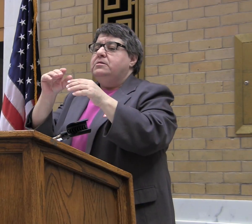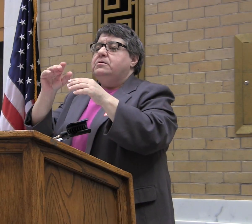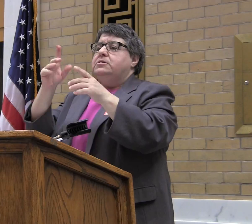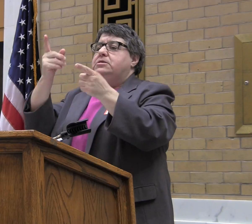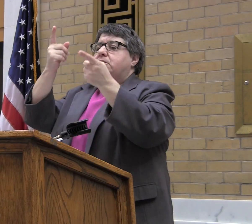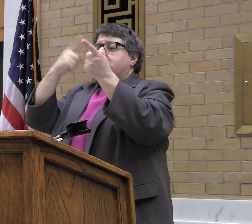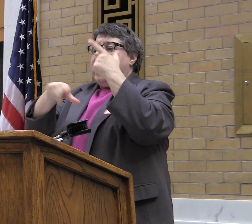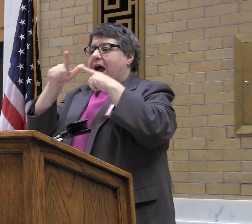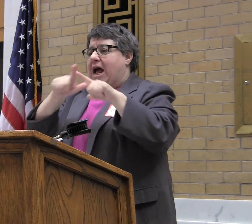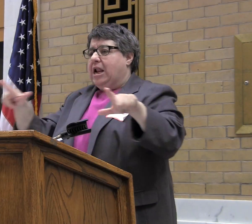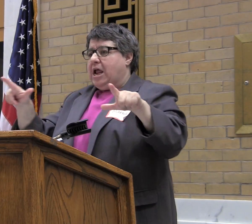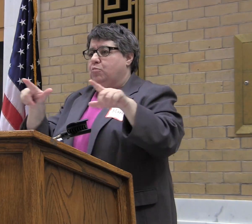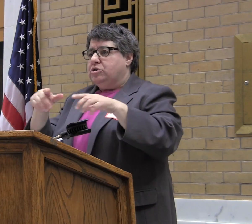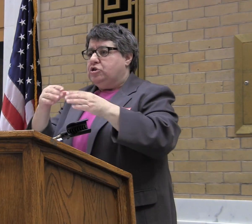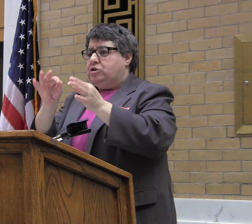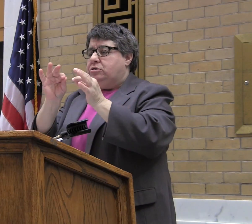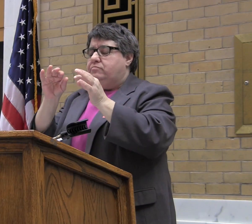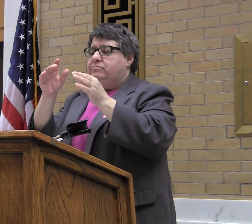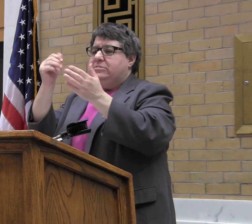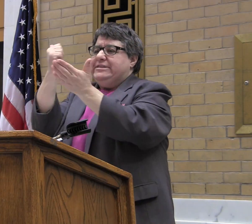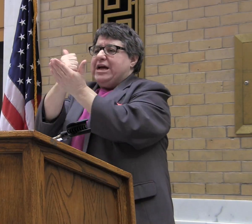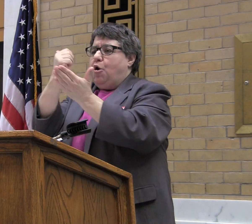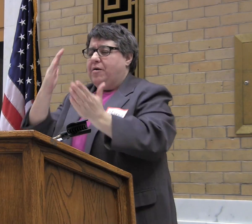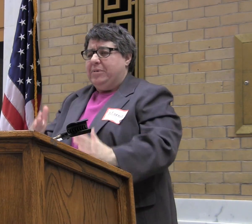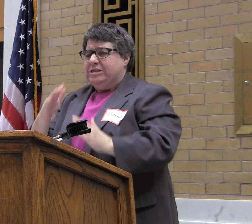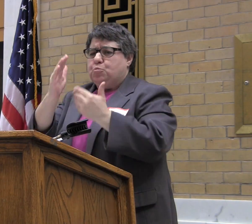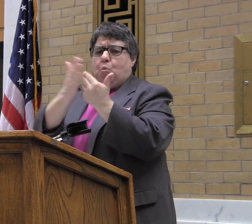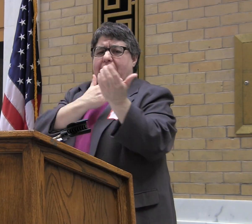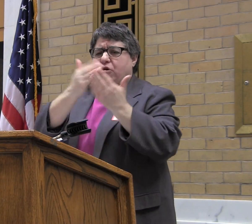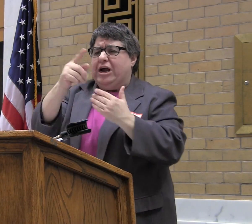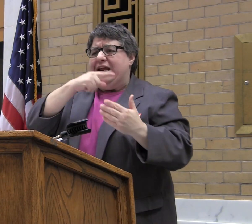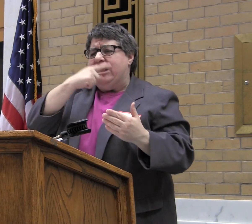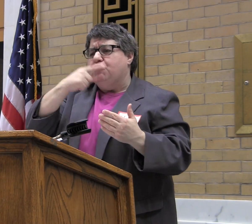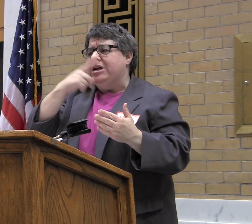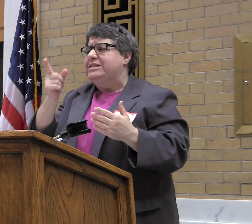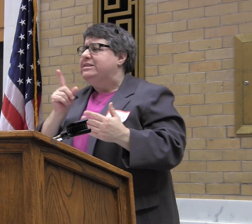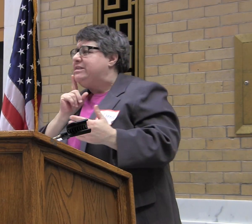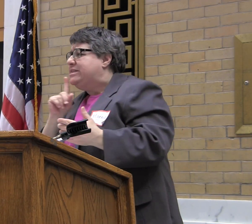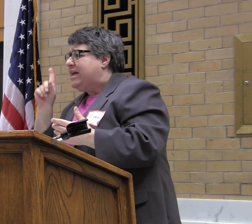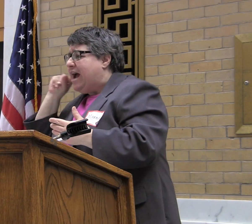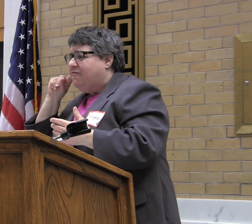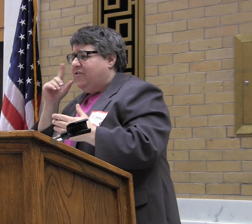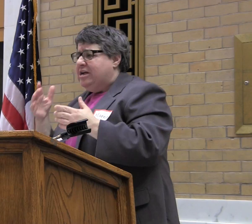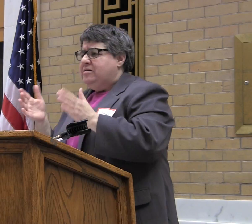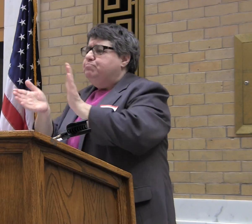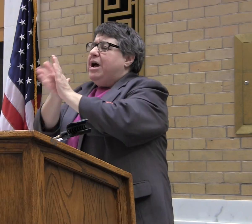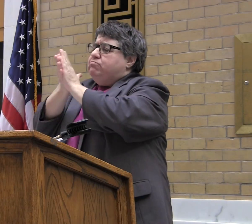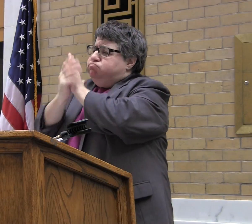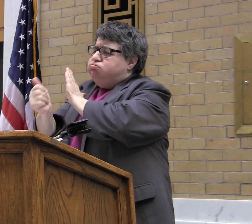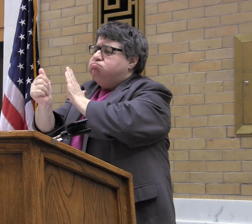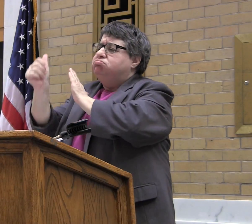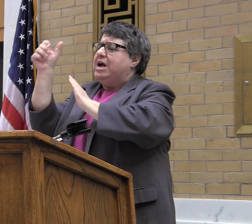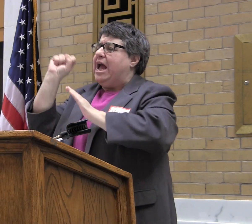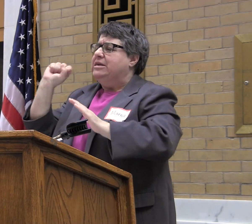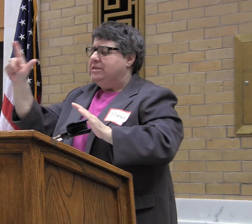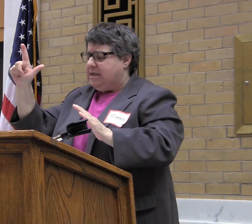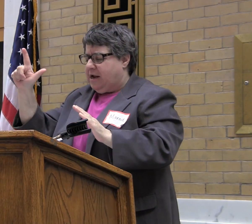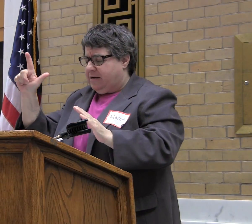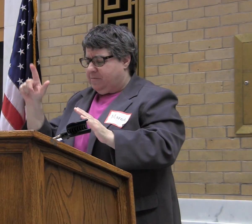in provision of sign language access, regardless of whether they were